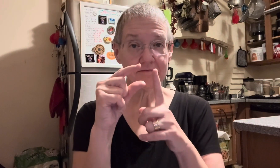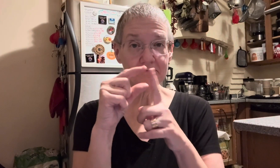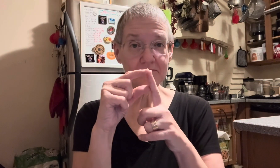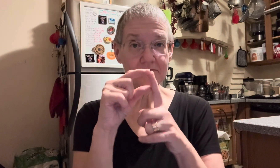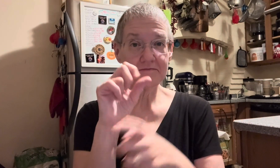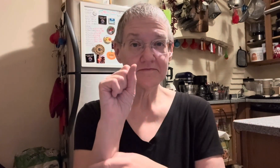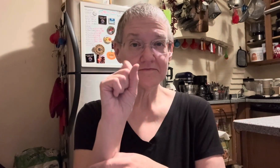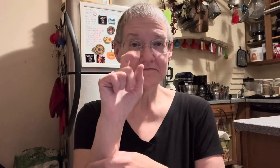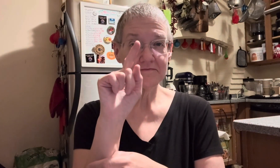see